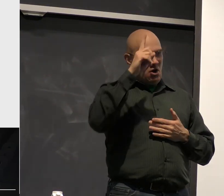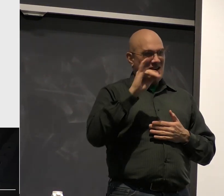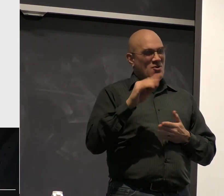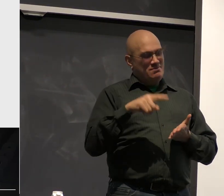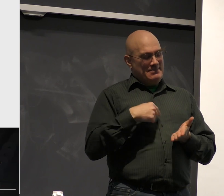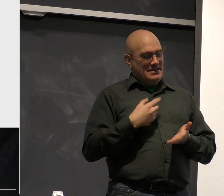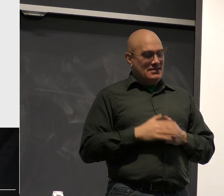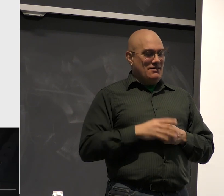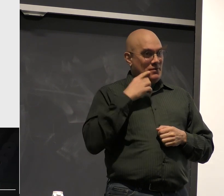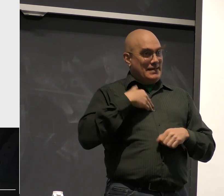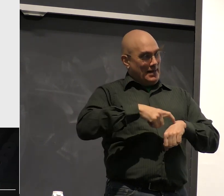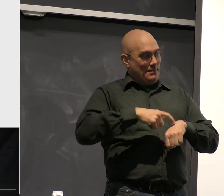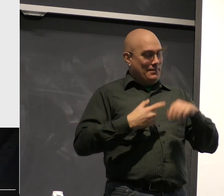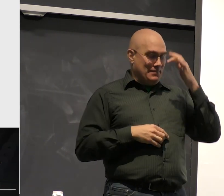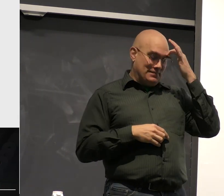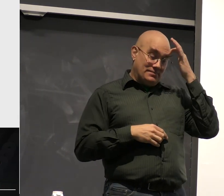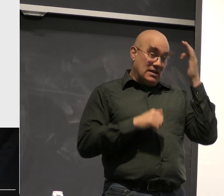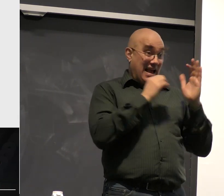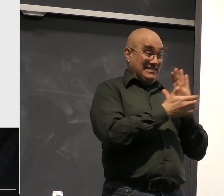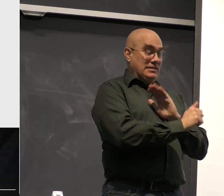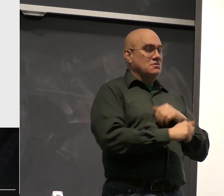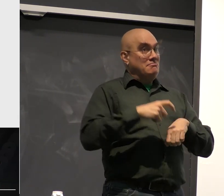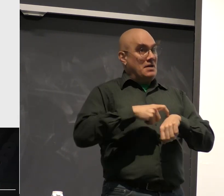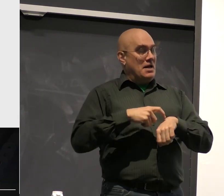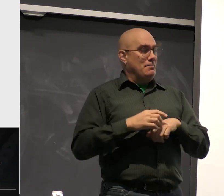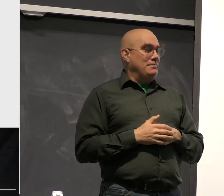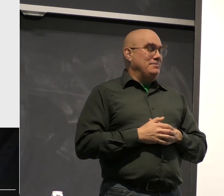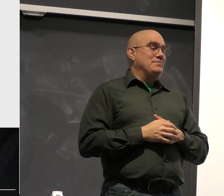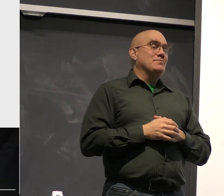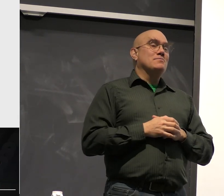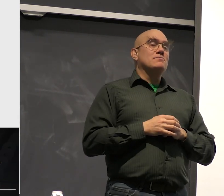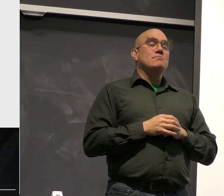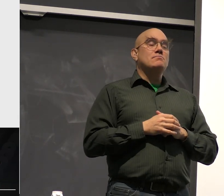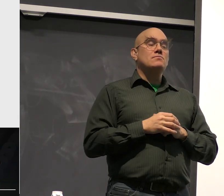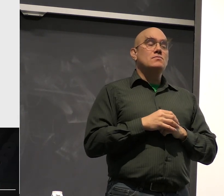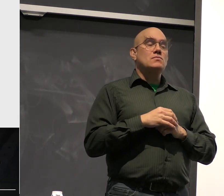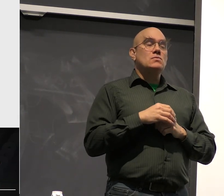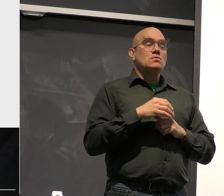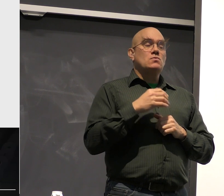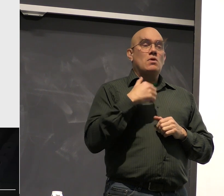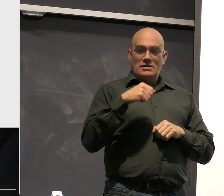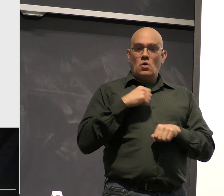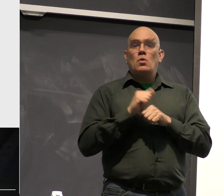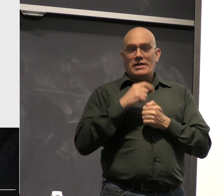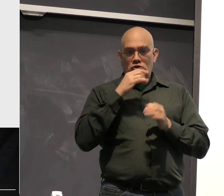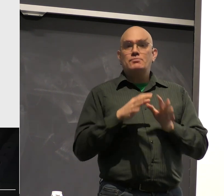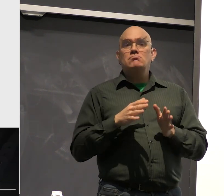certain shirt, so that was the price I had to pay for that. And my time, of course, as well. Not the skill, but the time. So yes, I